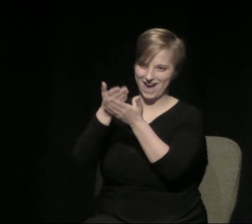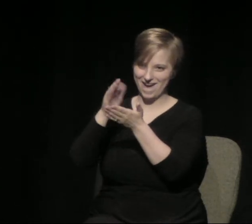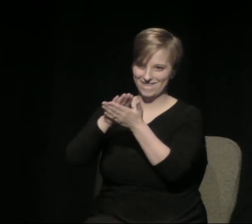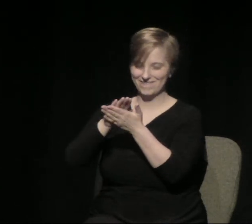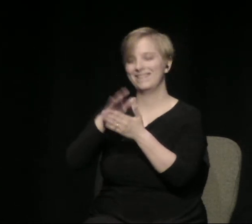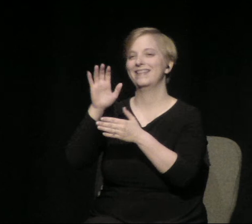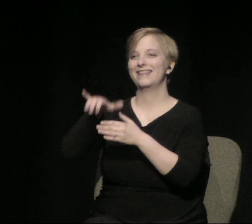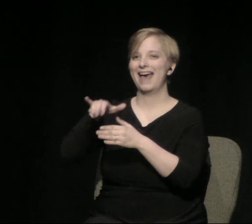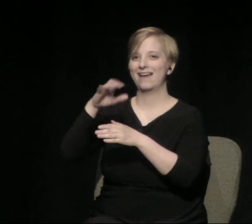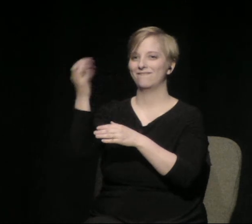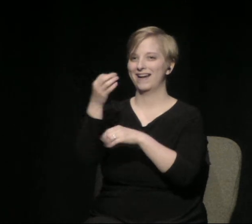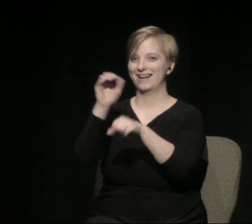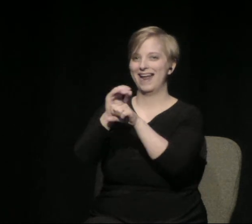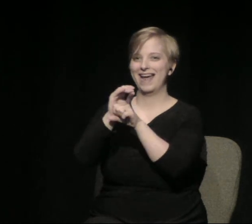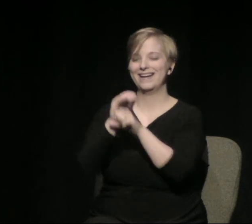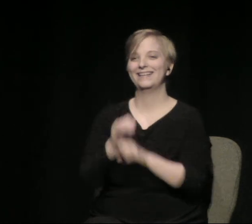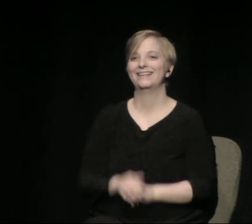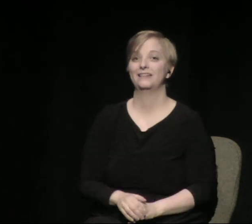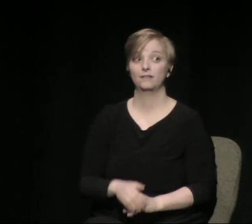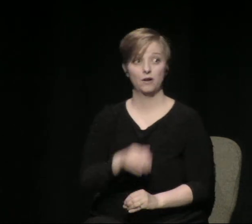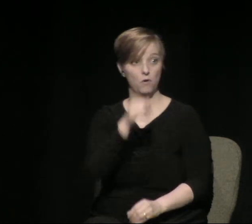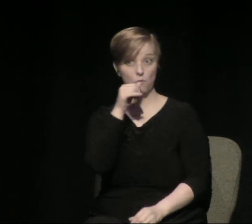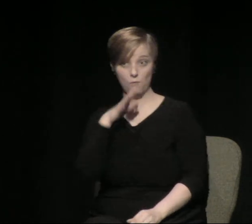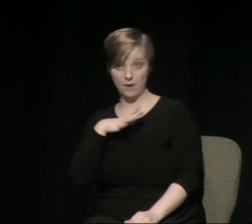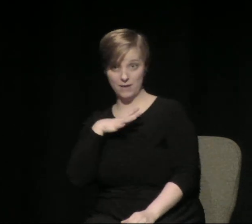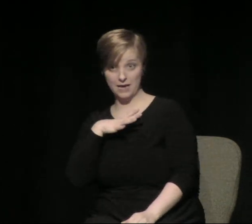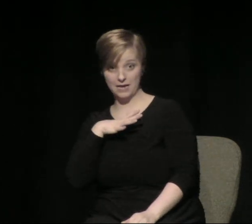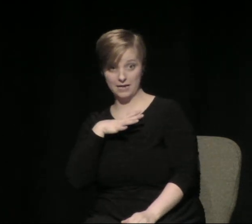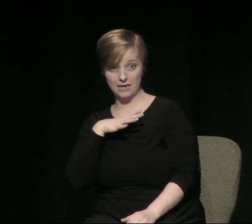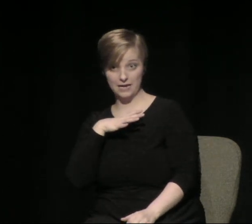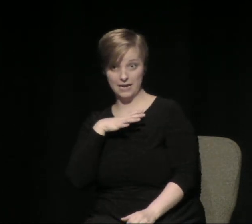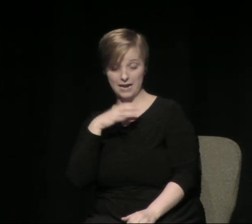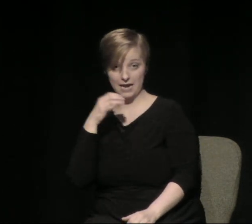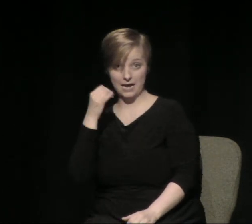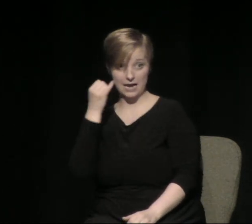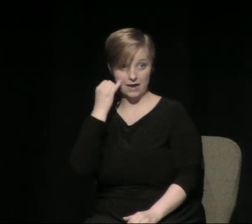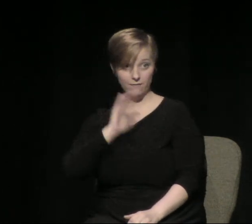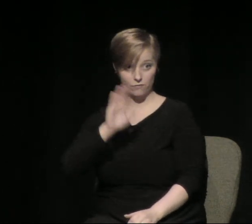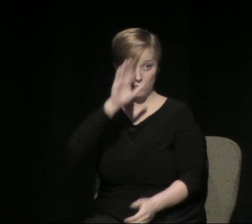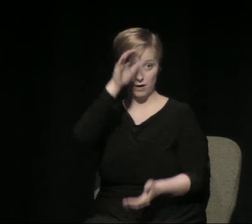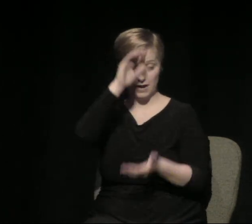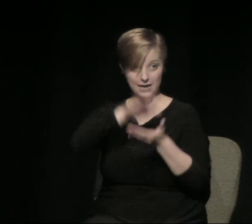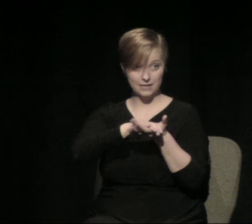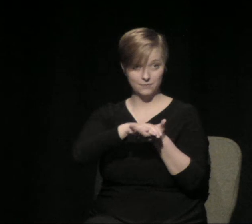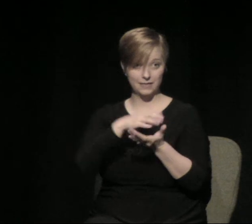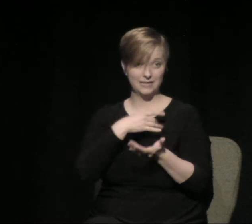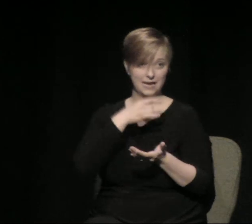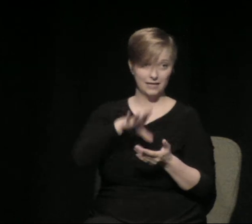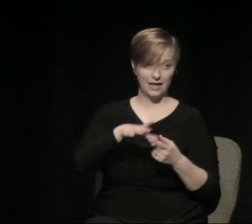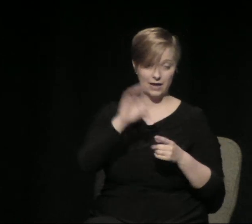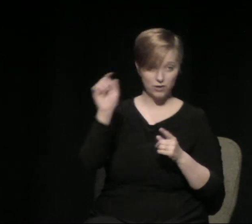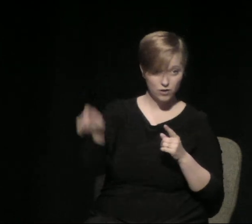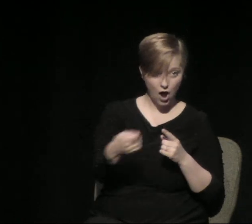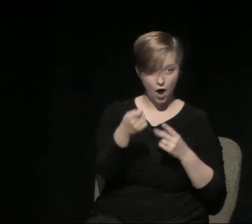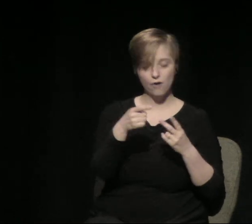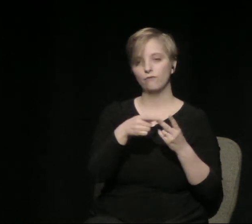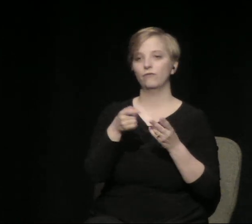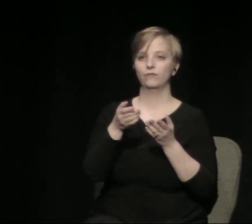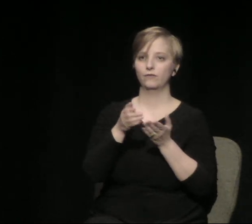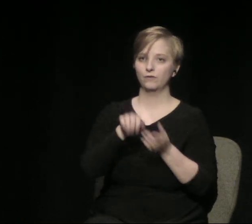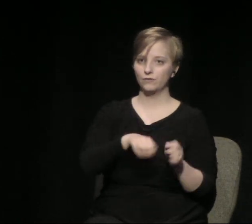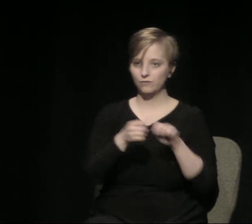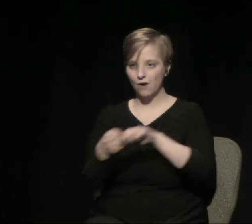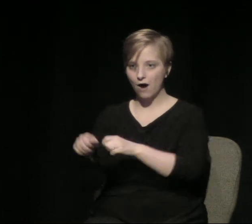So women of Fellowship, if your man doesn't like golf, canoeing, fishing, or eating prime